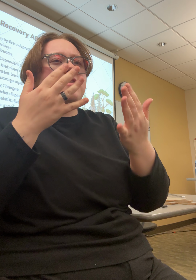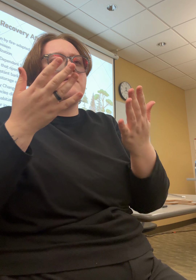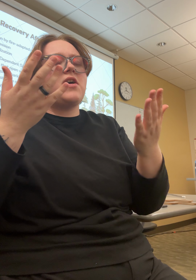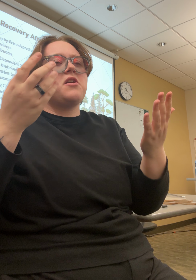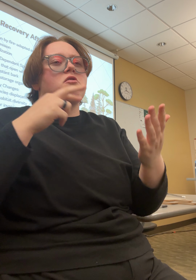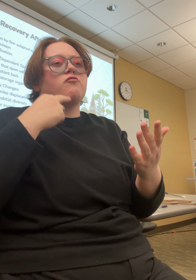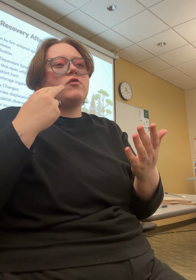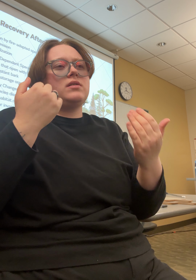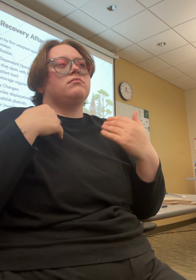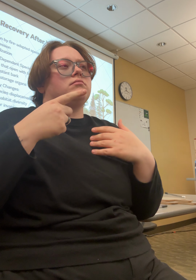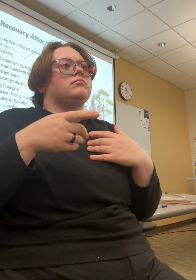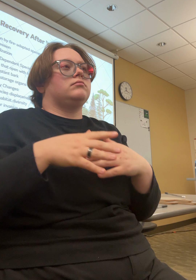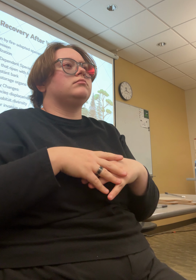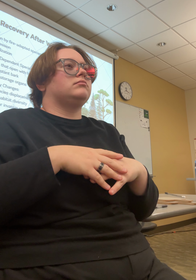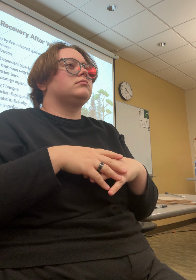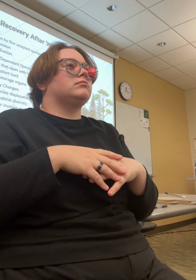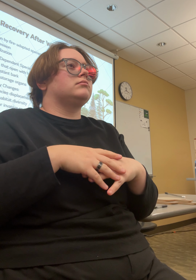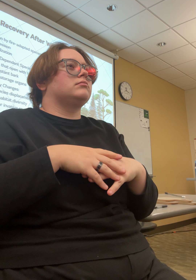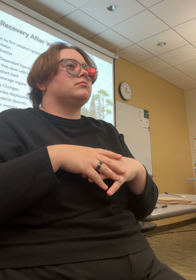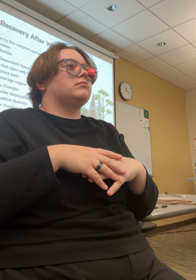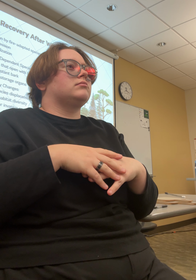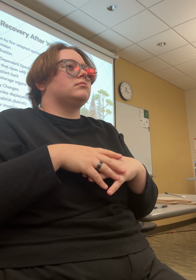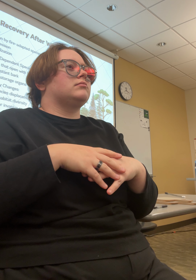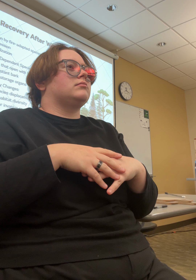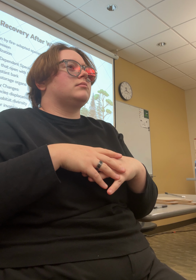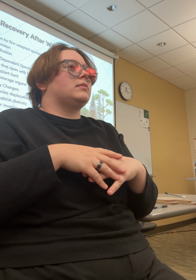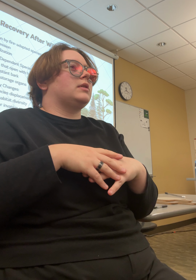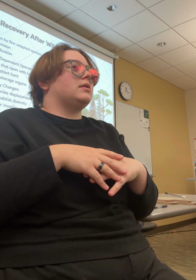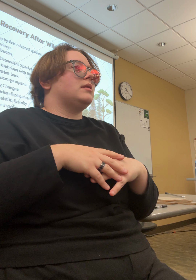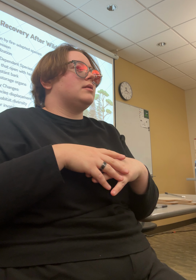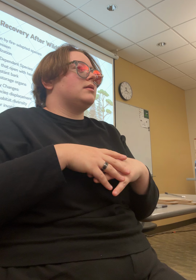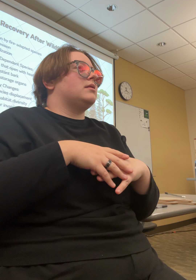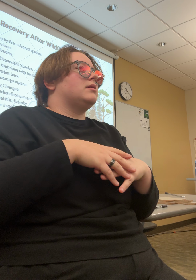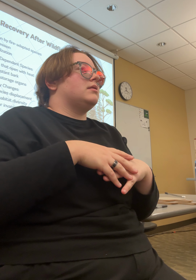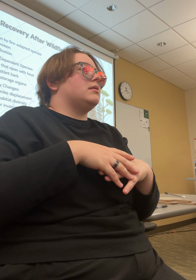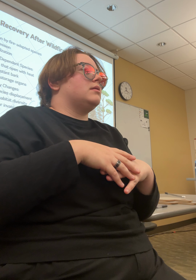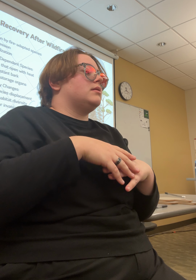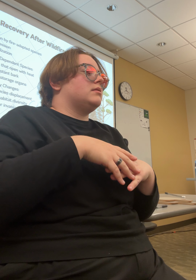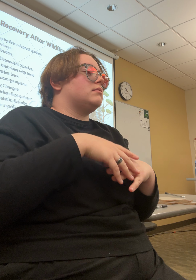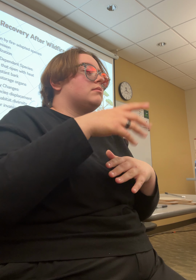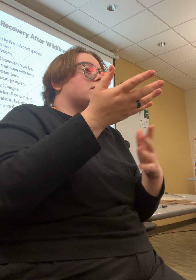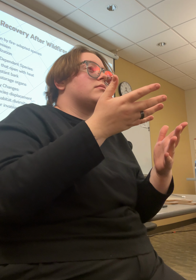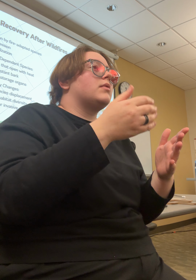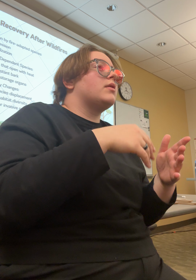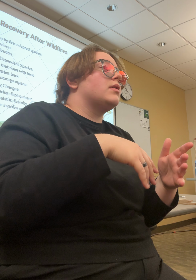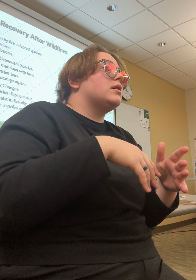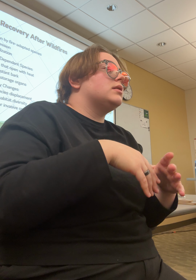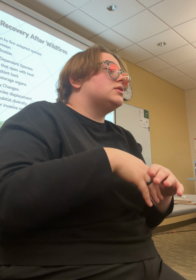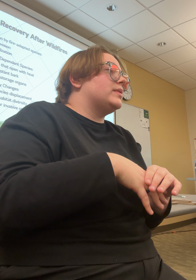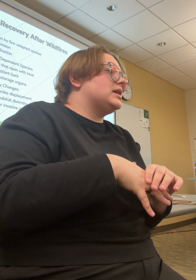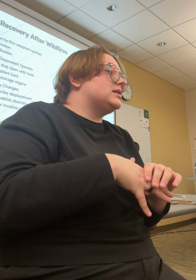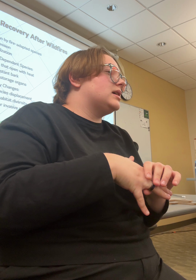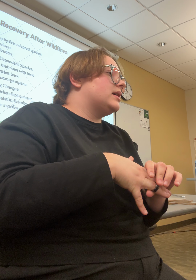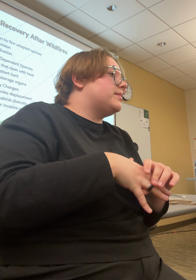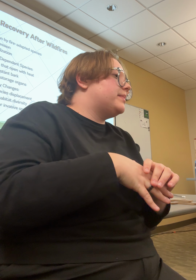high-risk areas. So go to chapter 3. Yeah. Maya? Okay, Oh. sure. Sure. Oh, No, no, no, sorry, sorry. guys. No, What do we think? think? What do we think? Do we need to pick